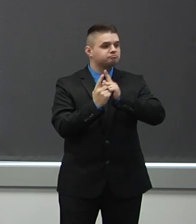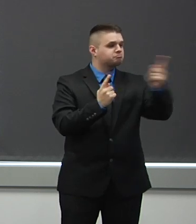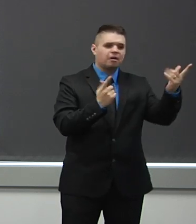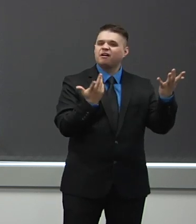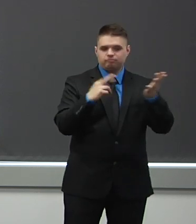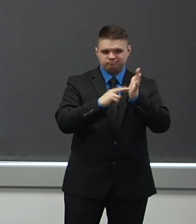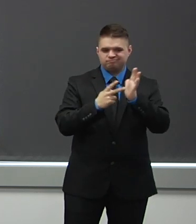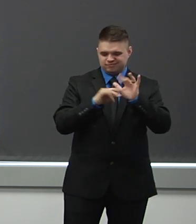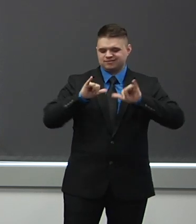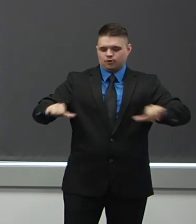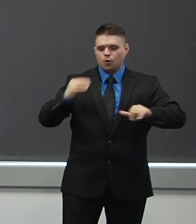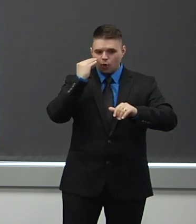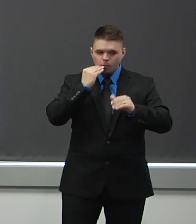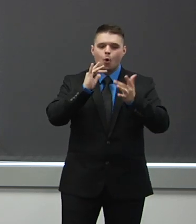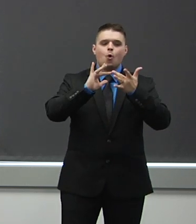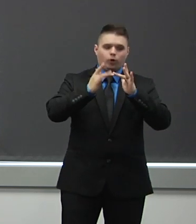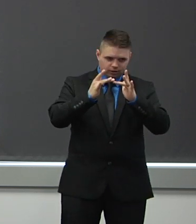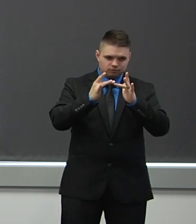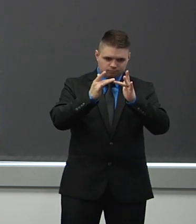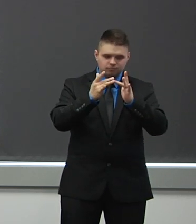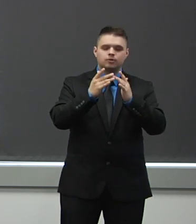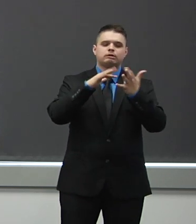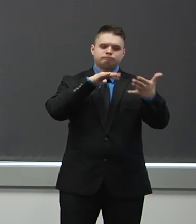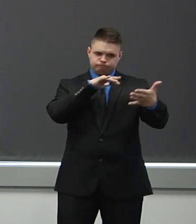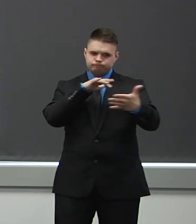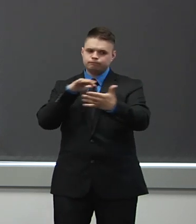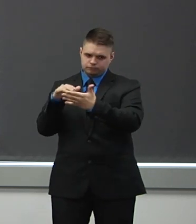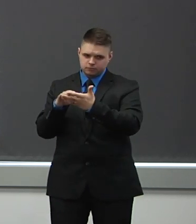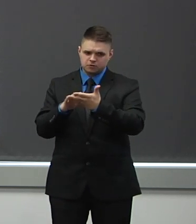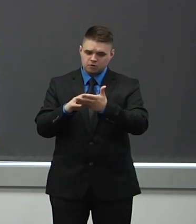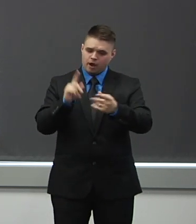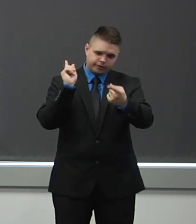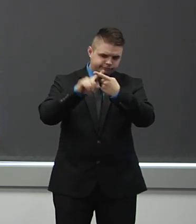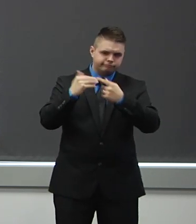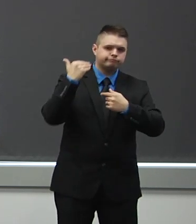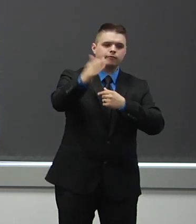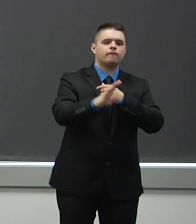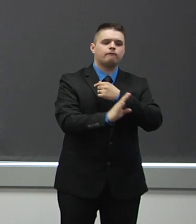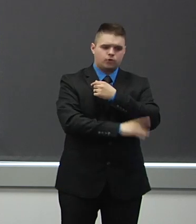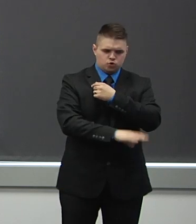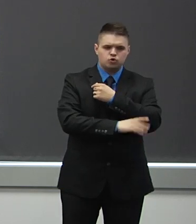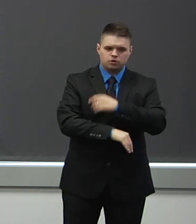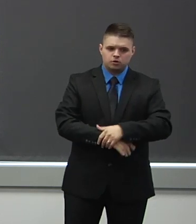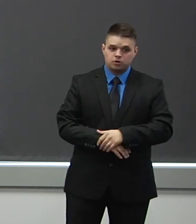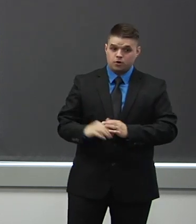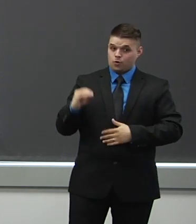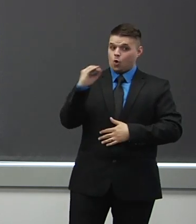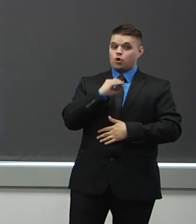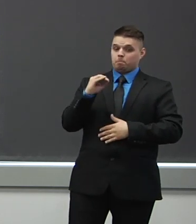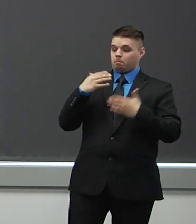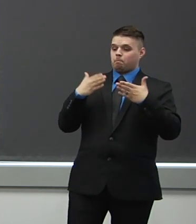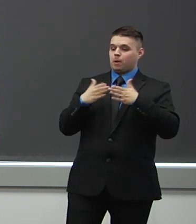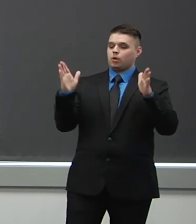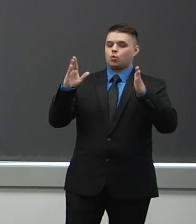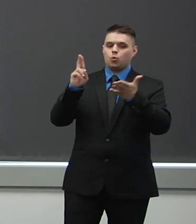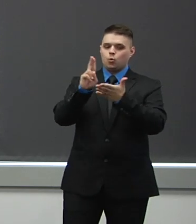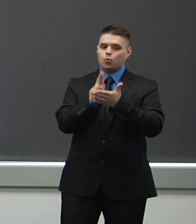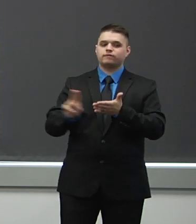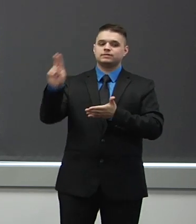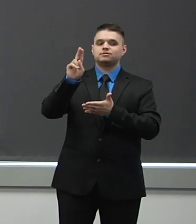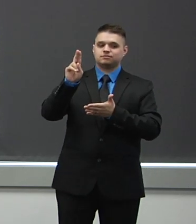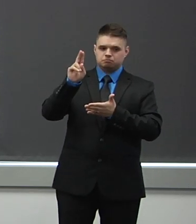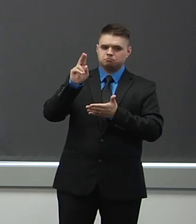academic term. Oregon's public universities are also committed to ensuring that incoming